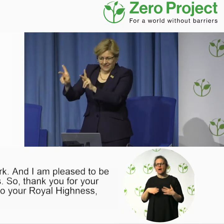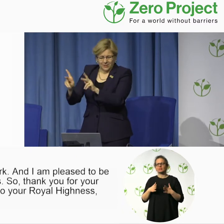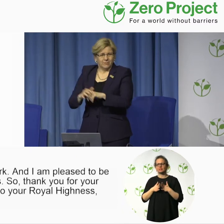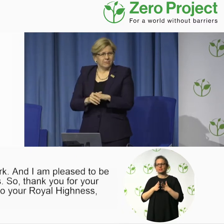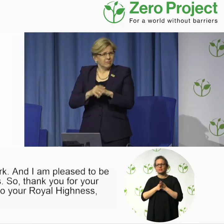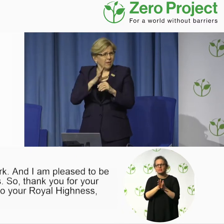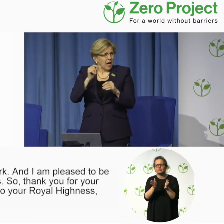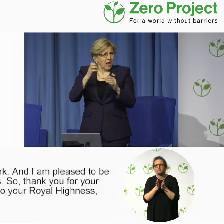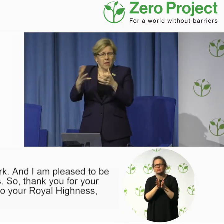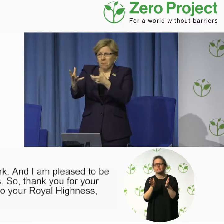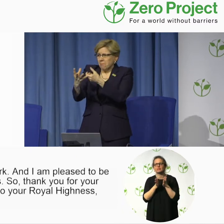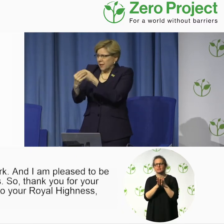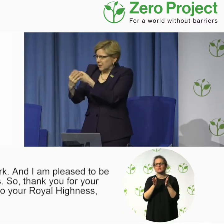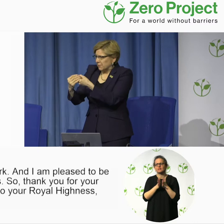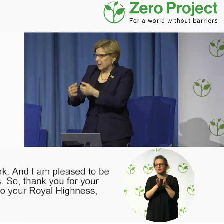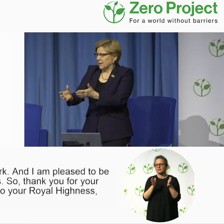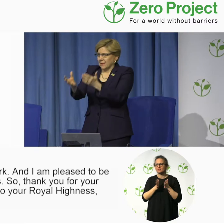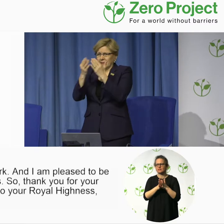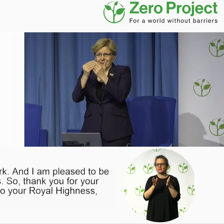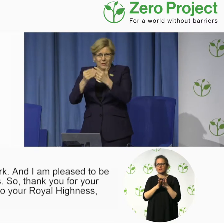Excellencies, Martin Essel,